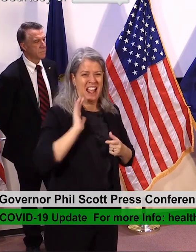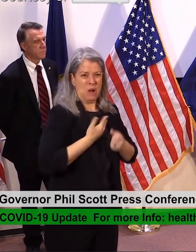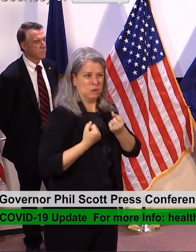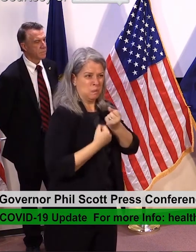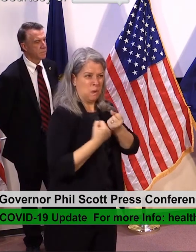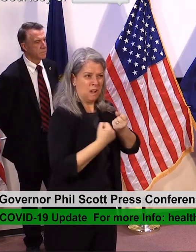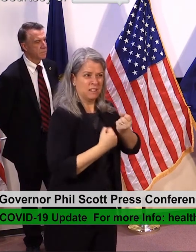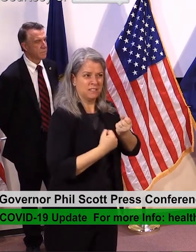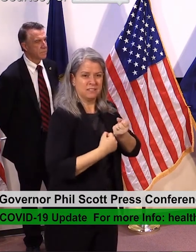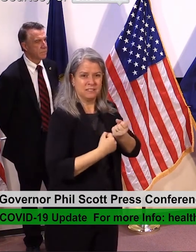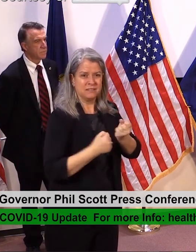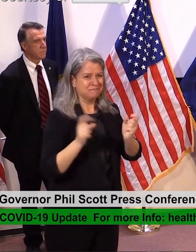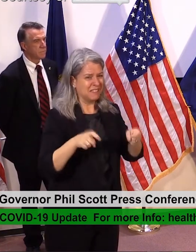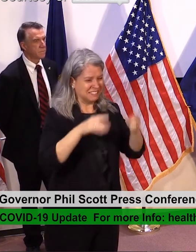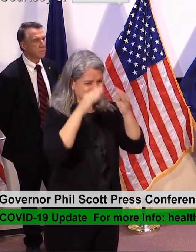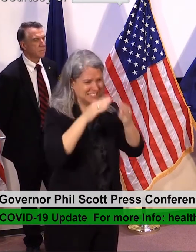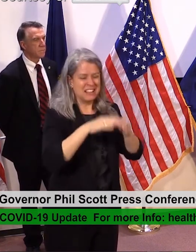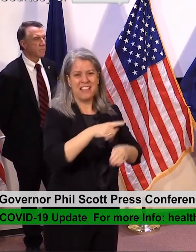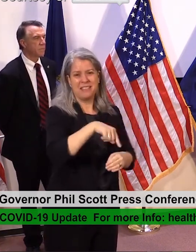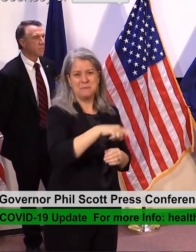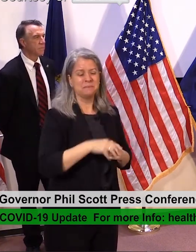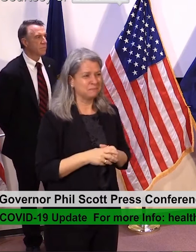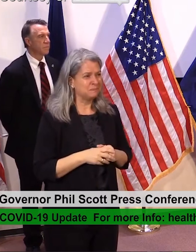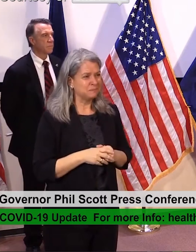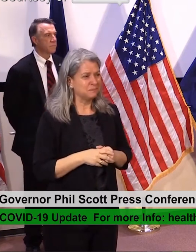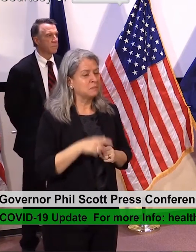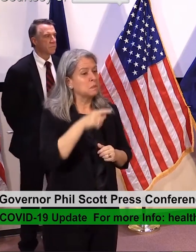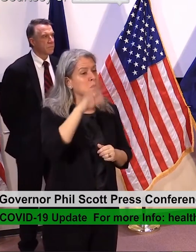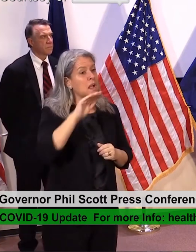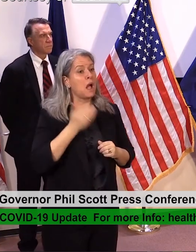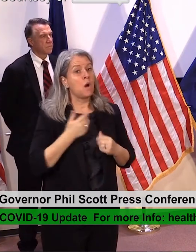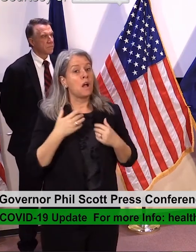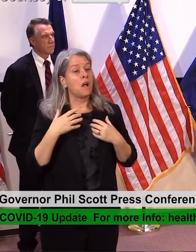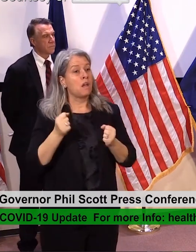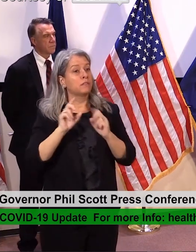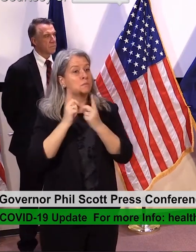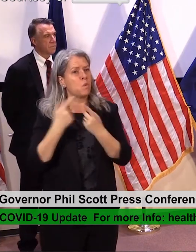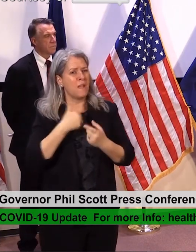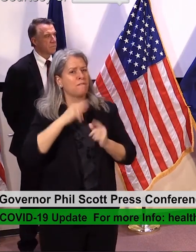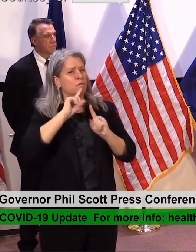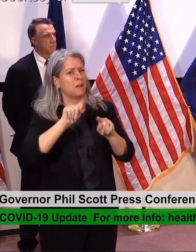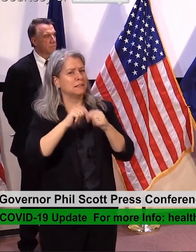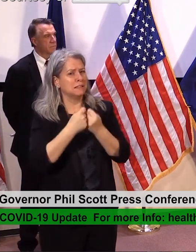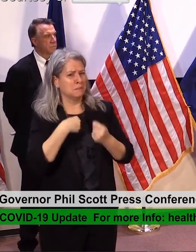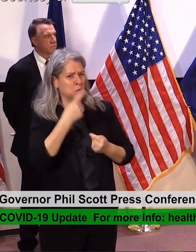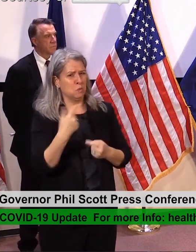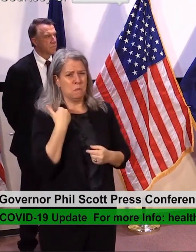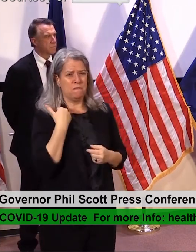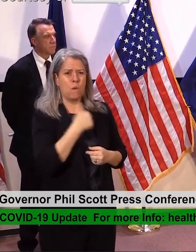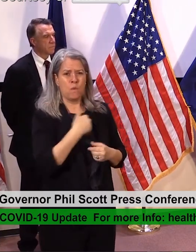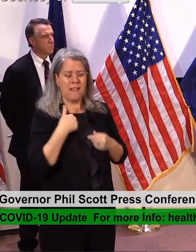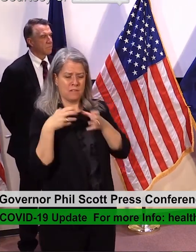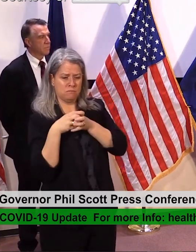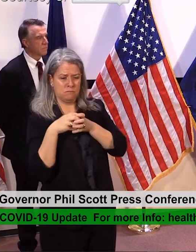term. At the Health Department, our Healthcare Infection Prevention and Response Team is our first